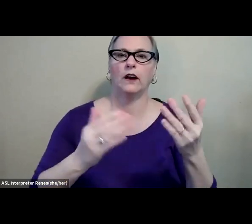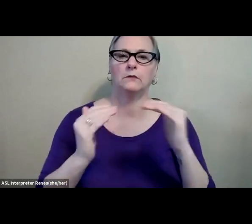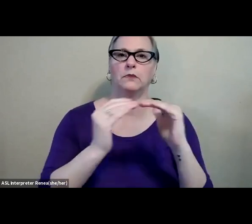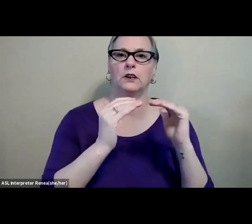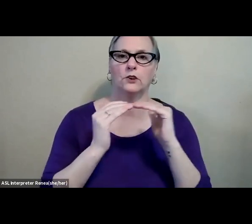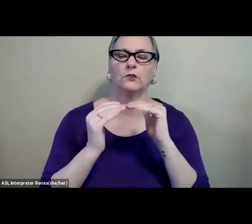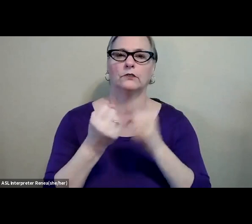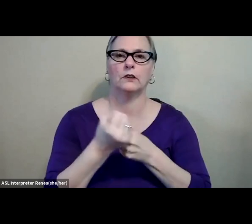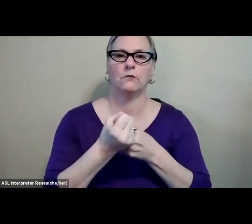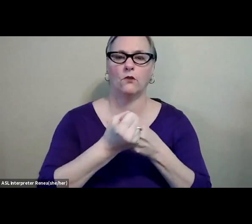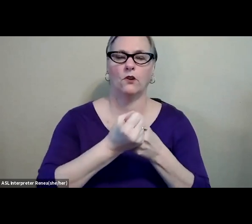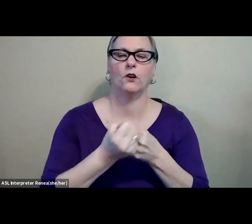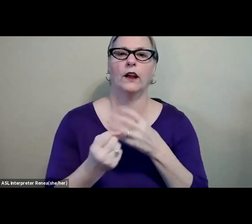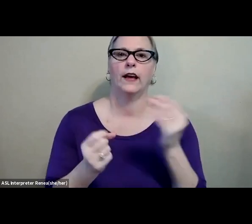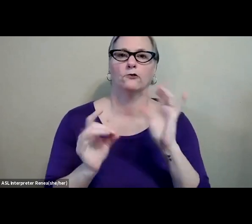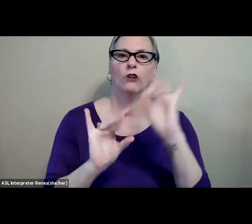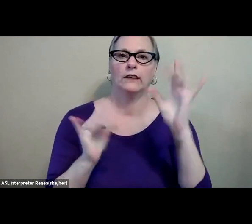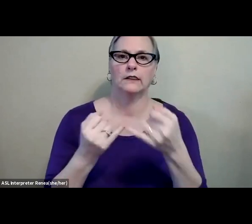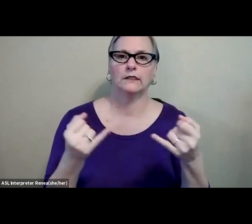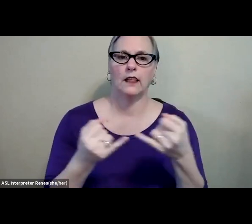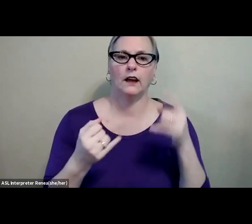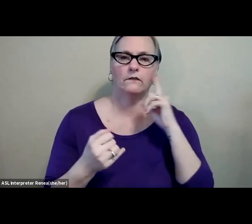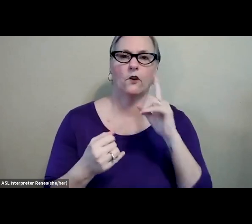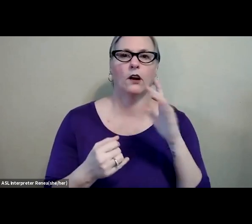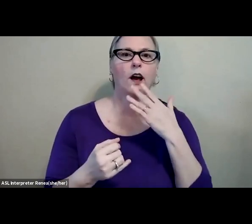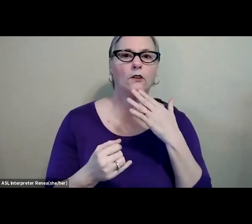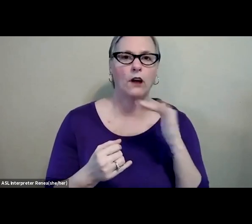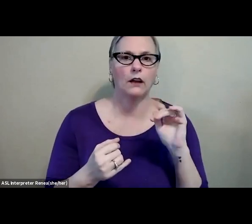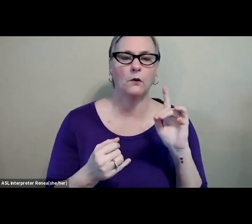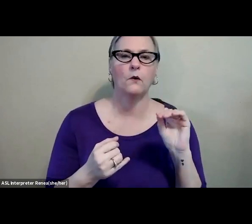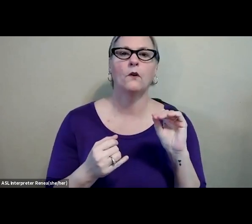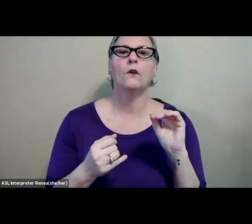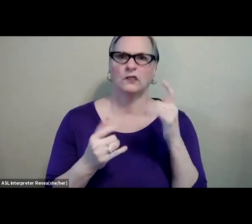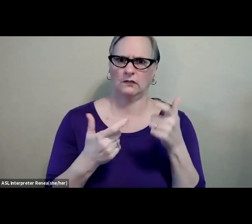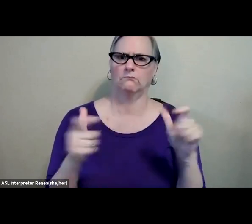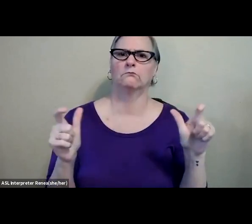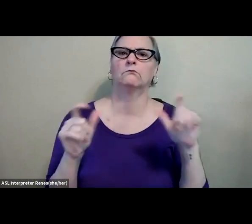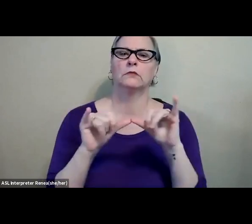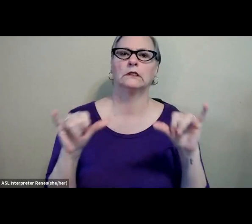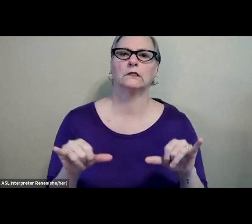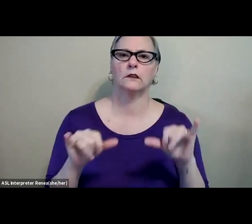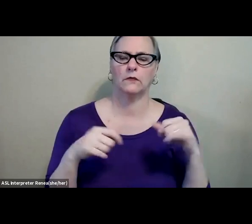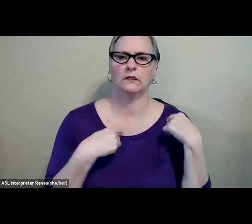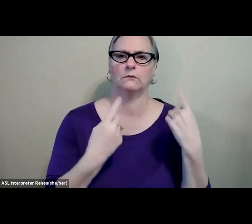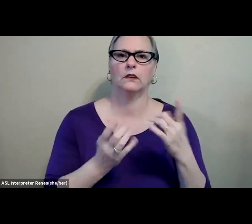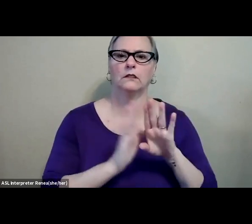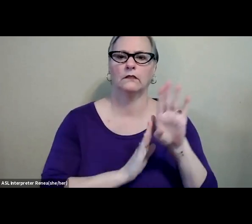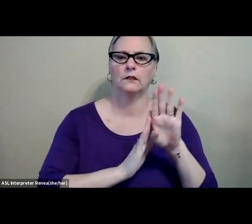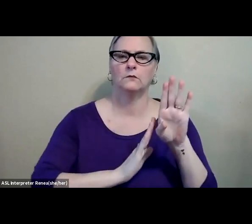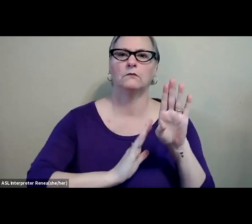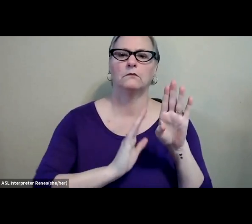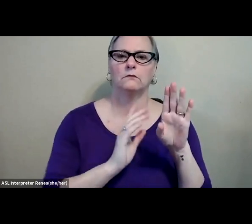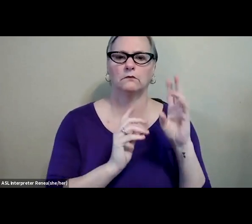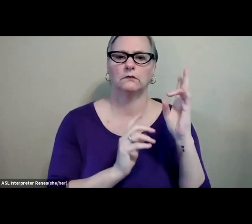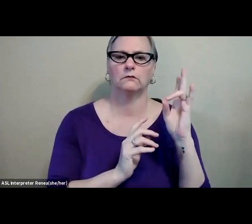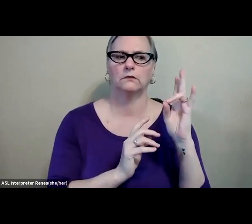for colorado's crisis system which is a pretty like robust big system that has been developed over um the last seven